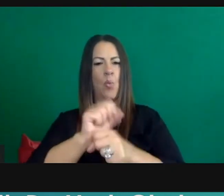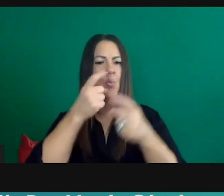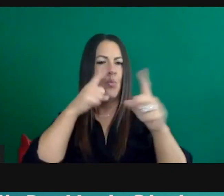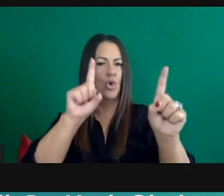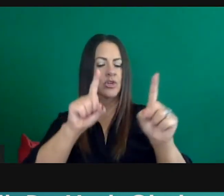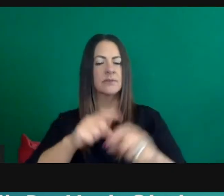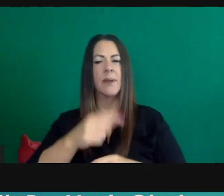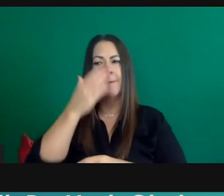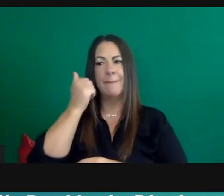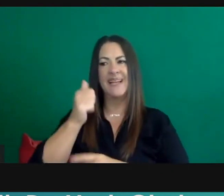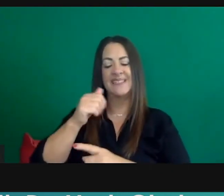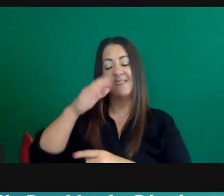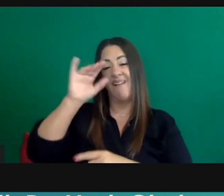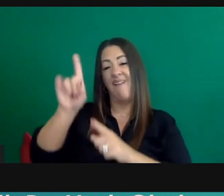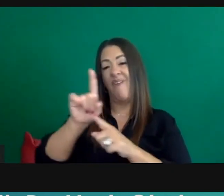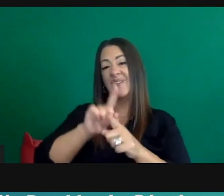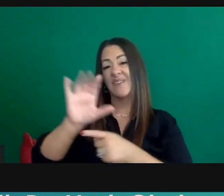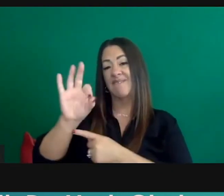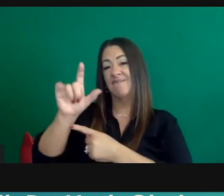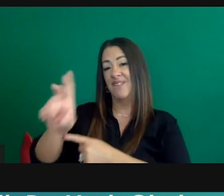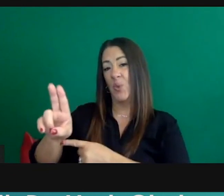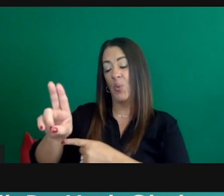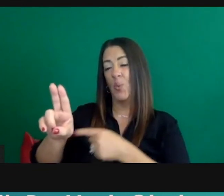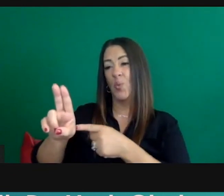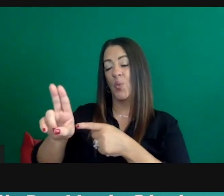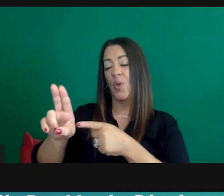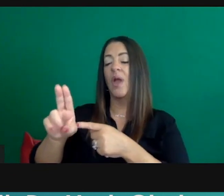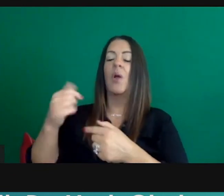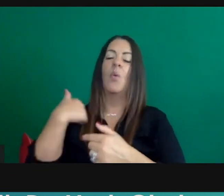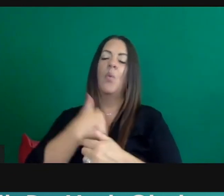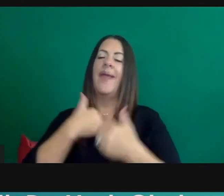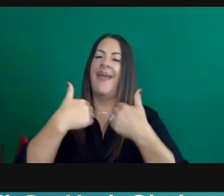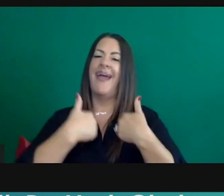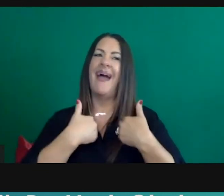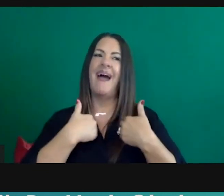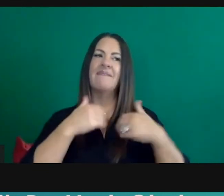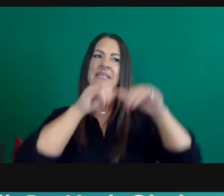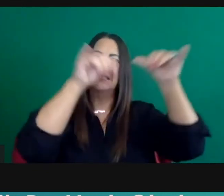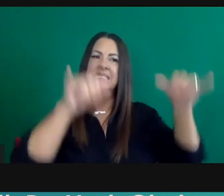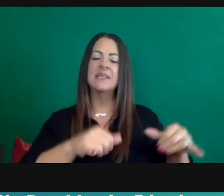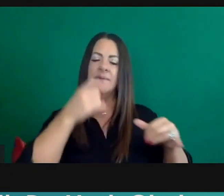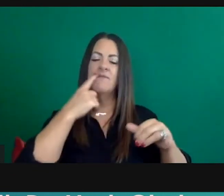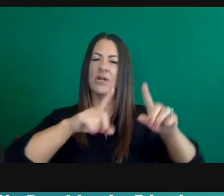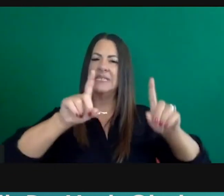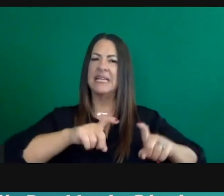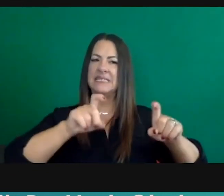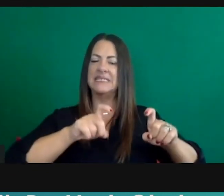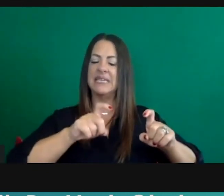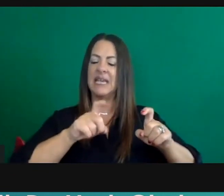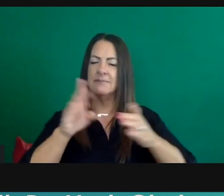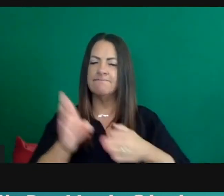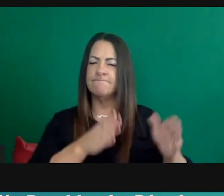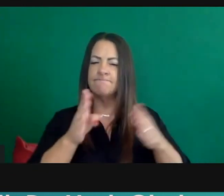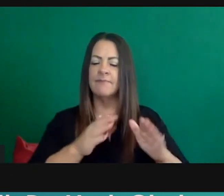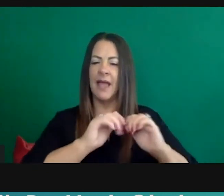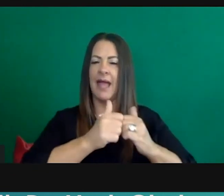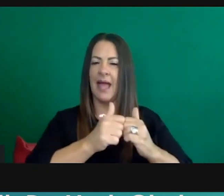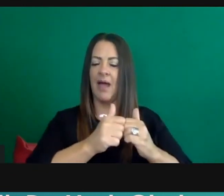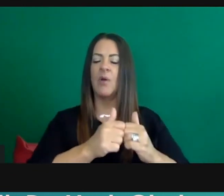that we have a testing strategy across the state that sort of draws on the strengths of both